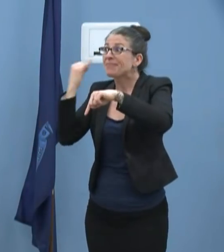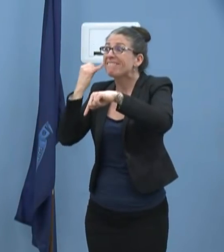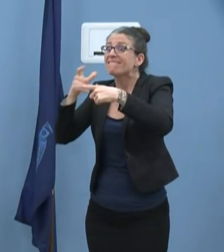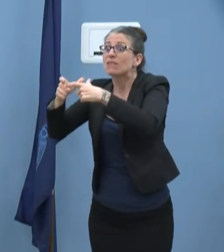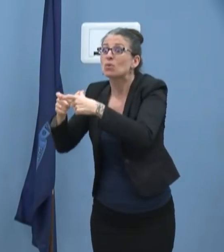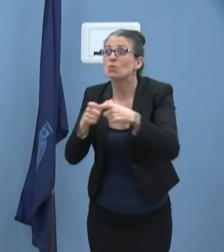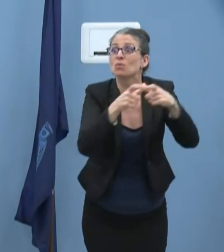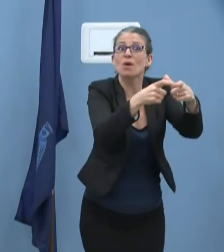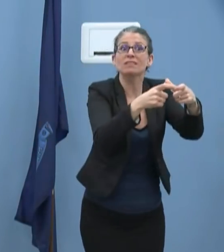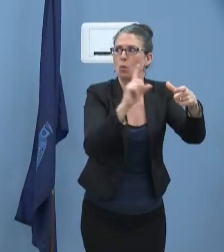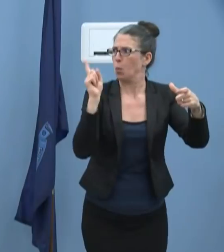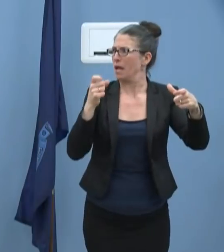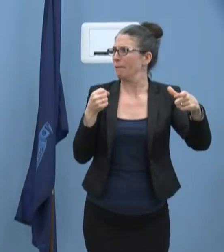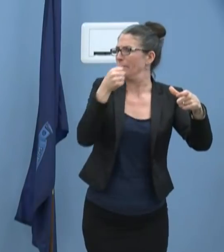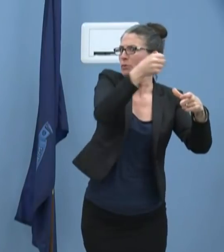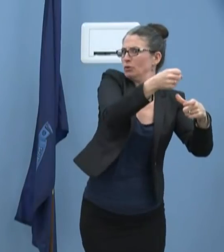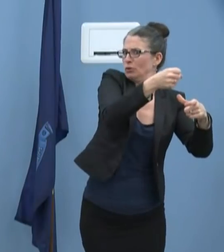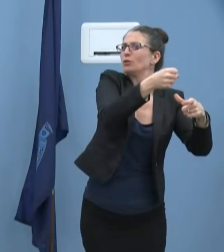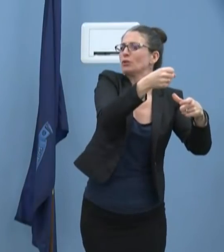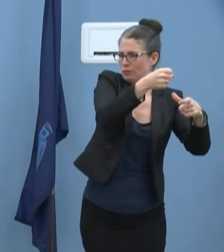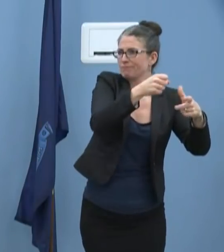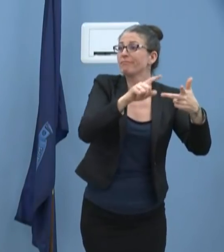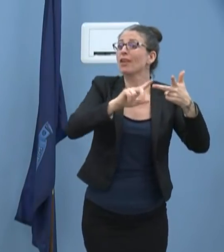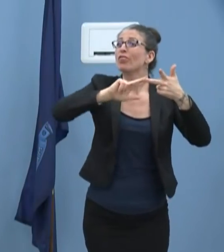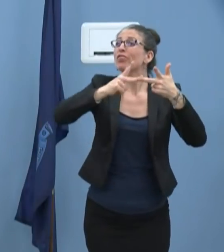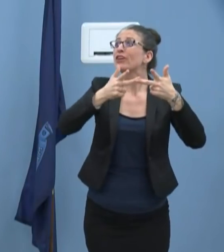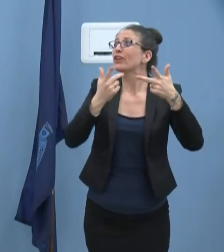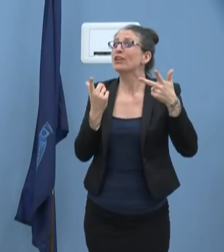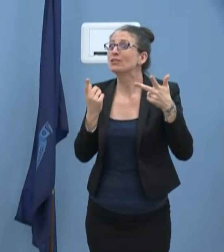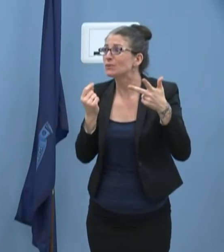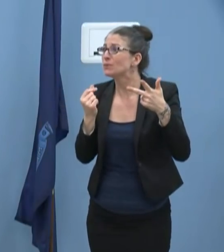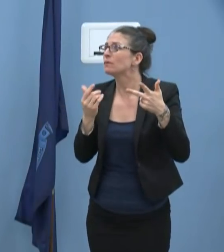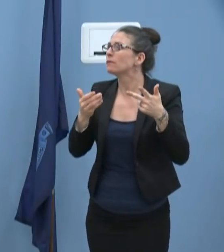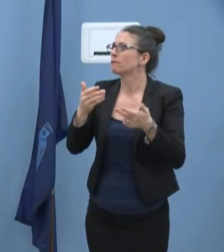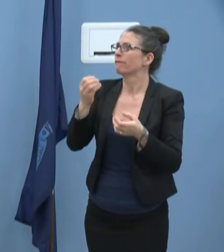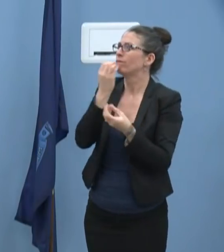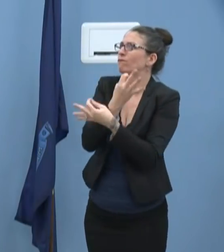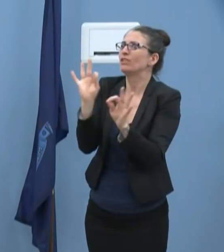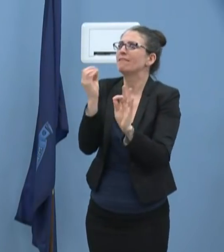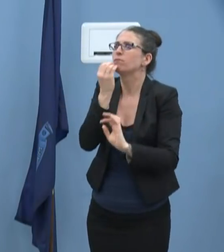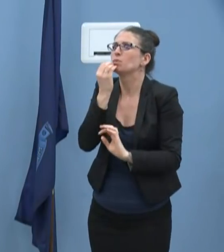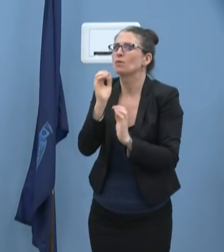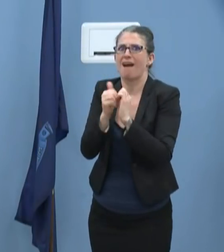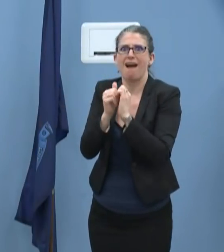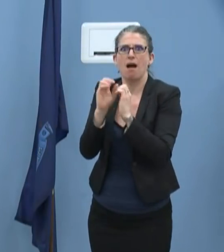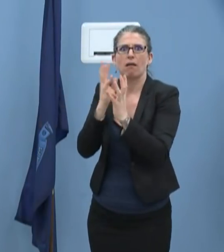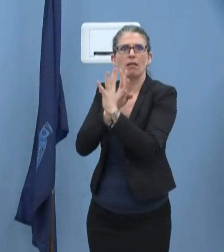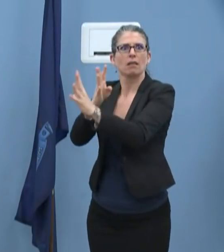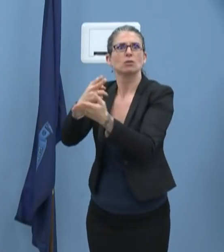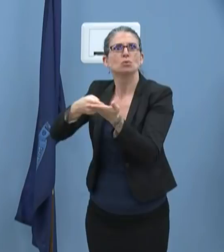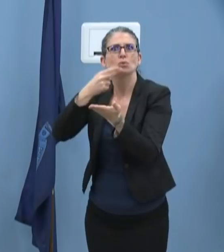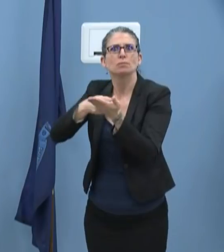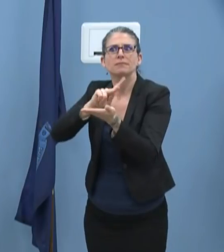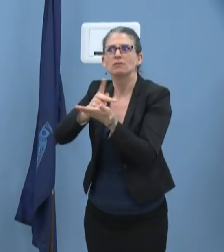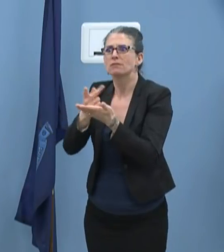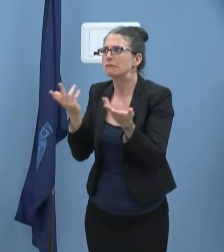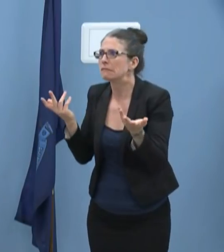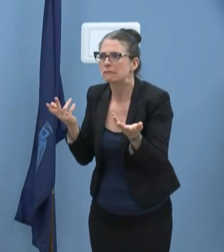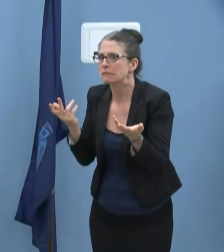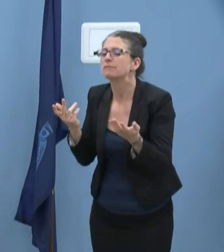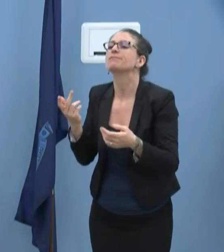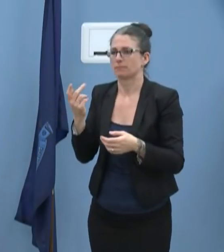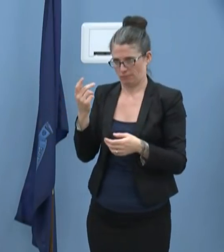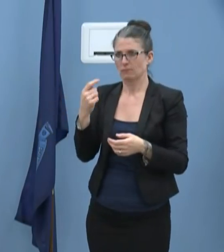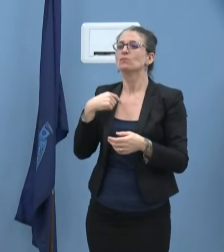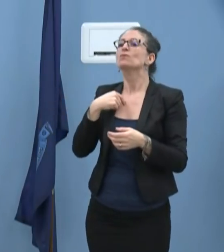they go? And third, to your question about soup kitchens, how do we ensure we are ensuring food security